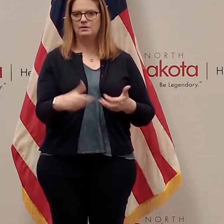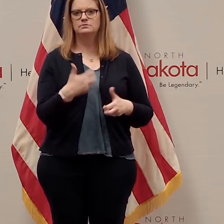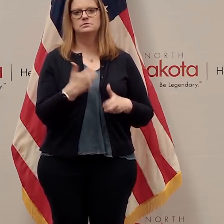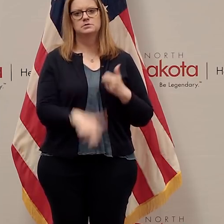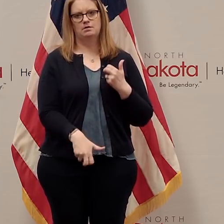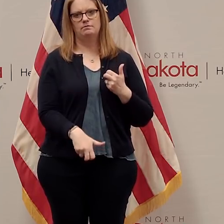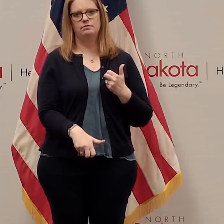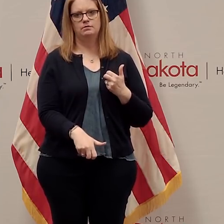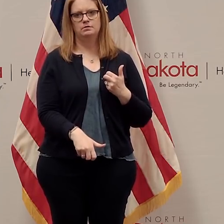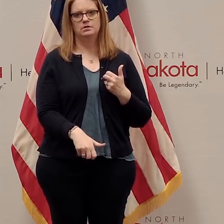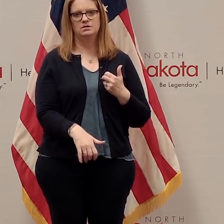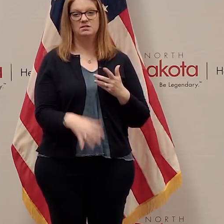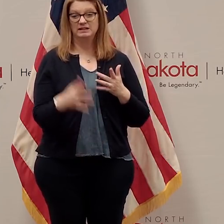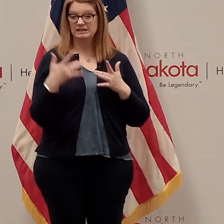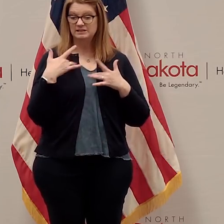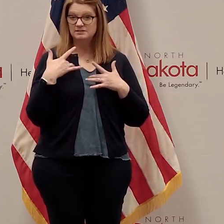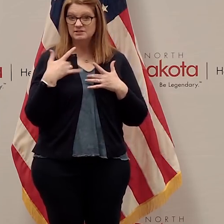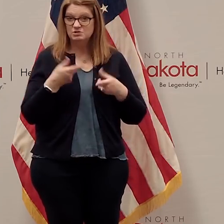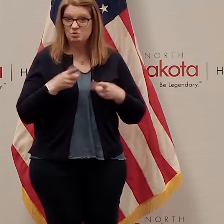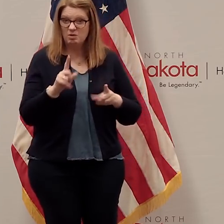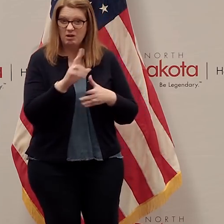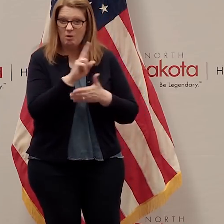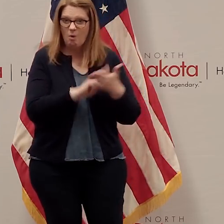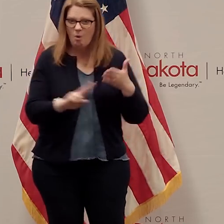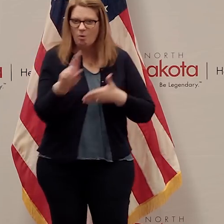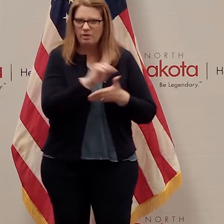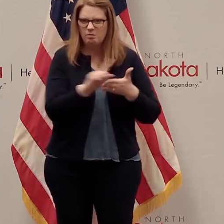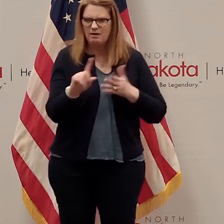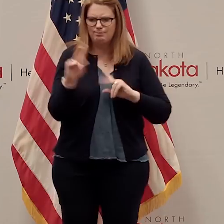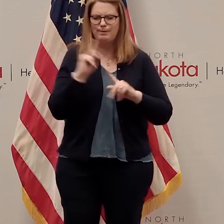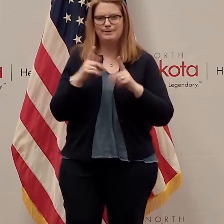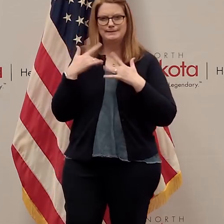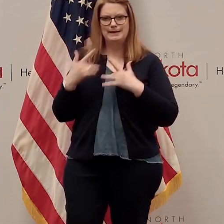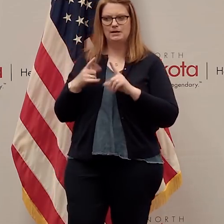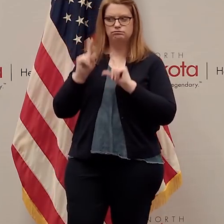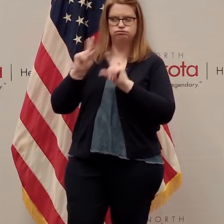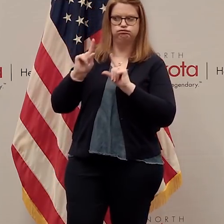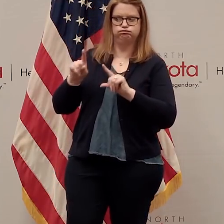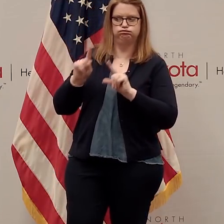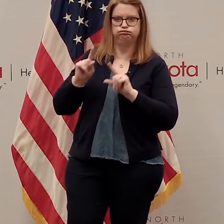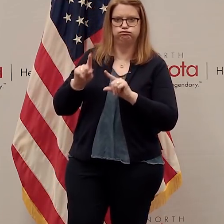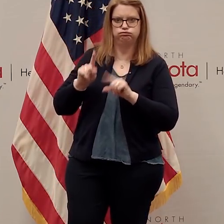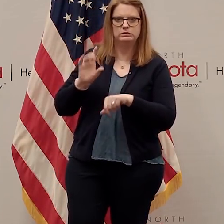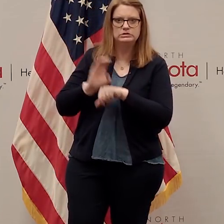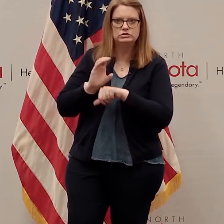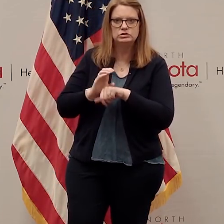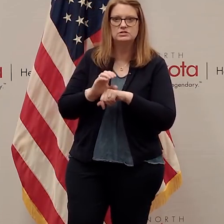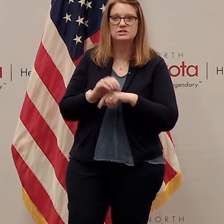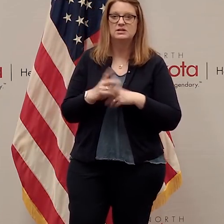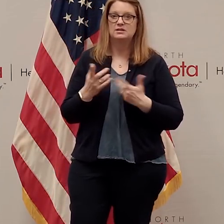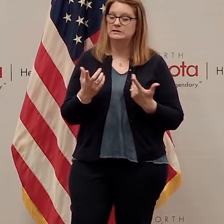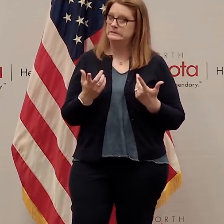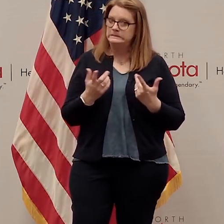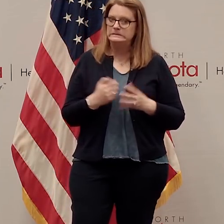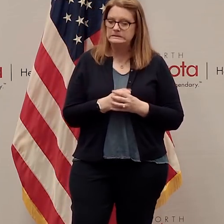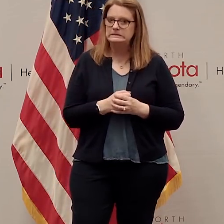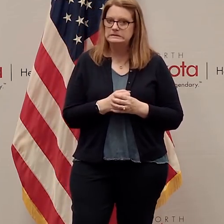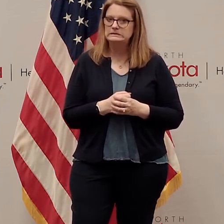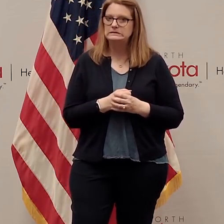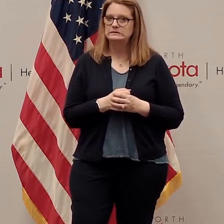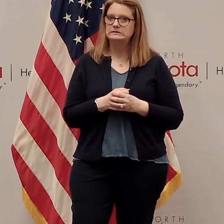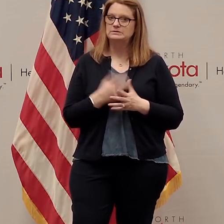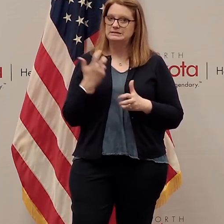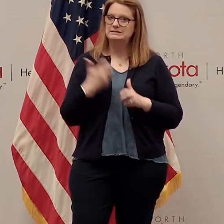got the highest church attendance often during the year, even more sometimes than Christmas. And